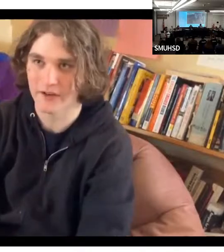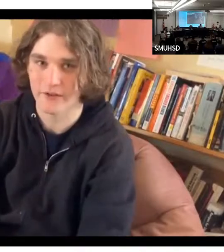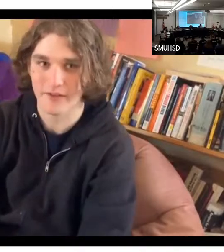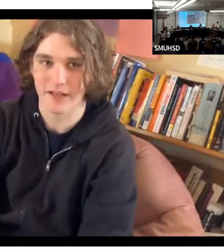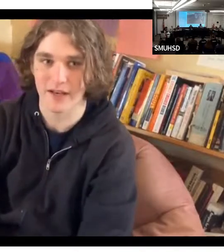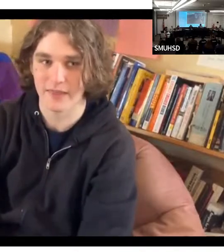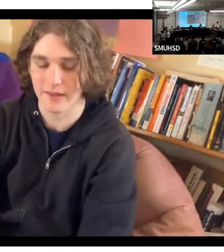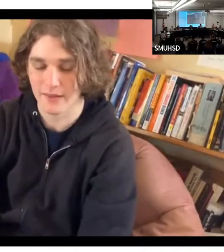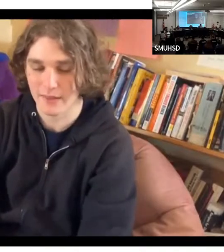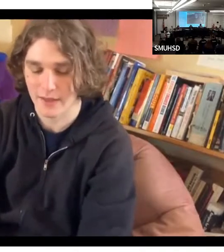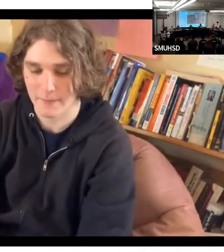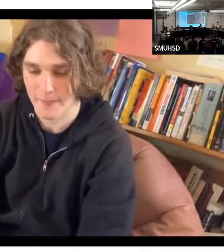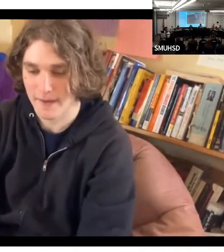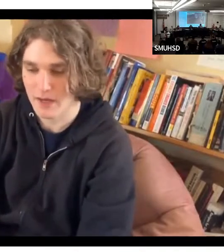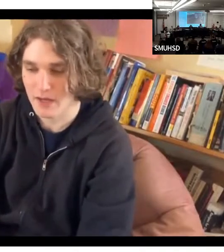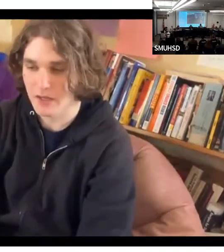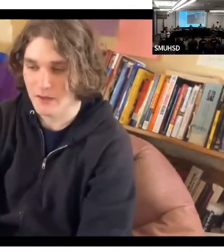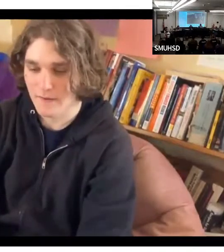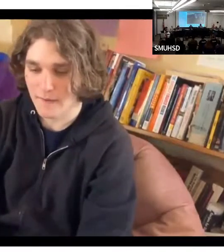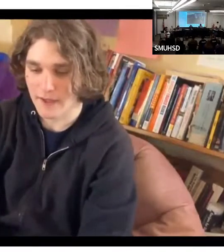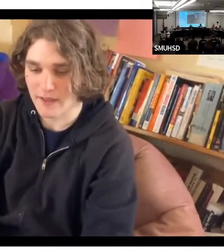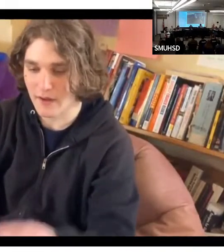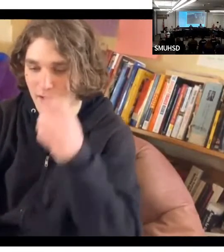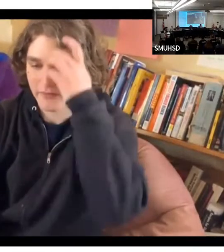easier for me to understand. And I think that